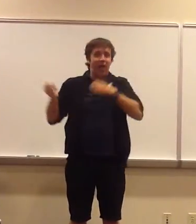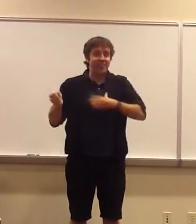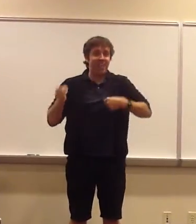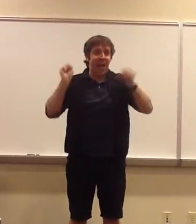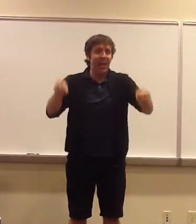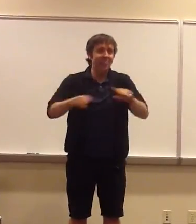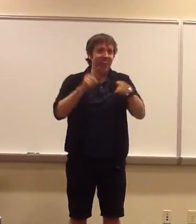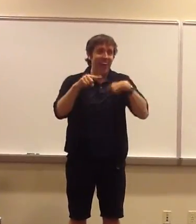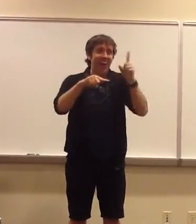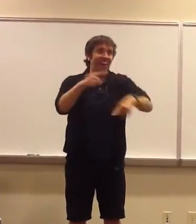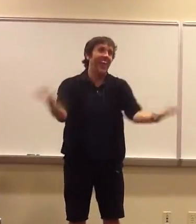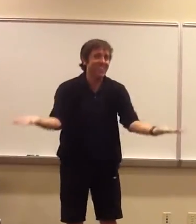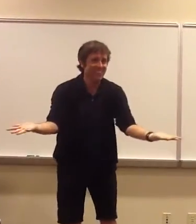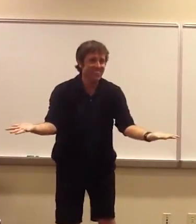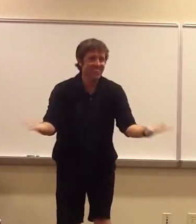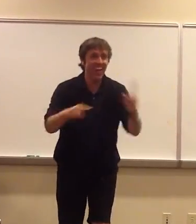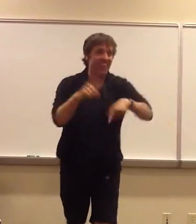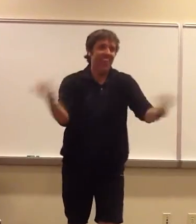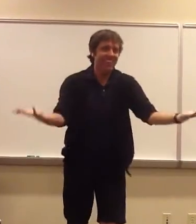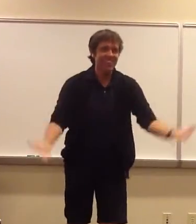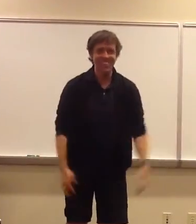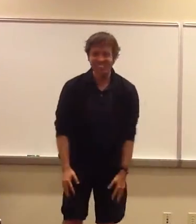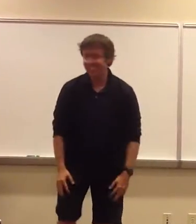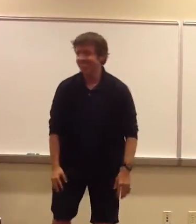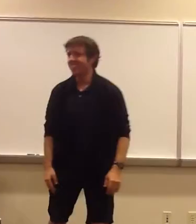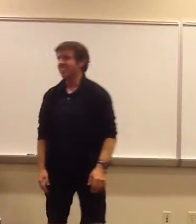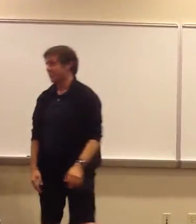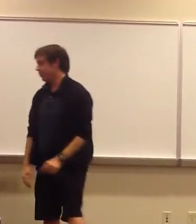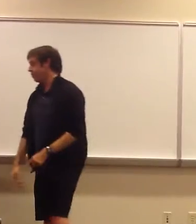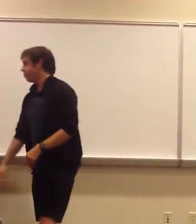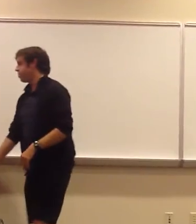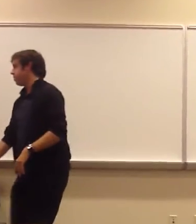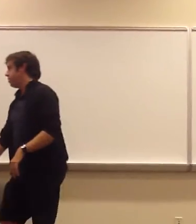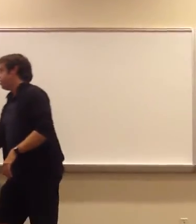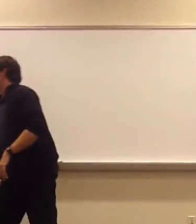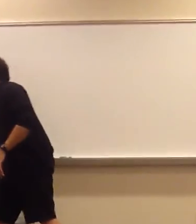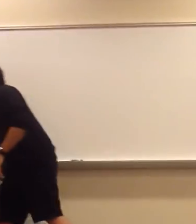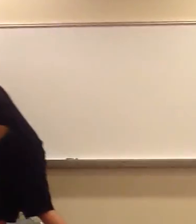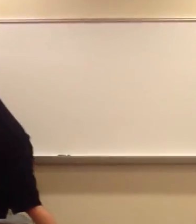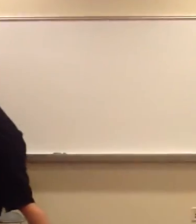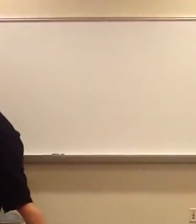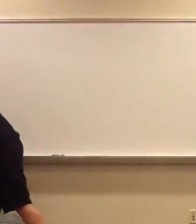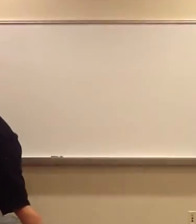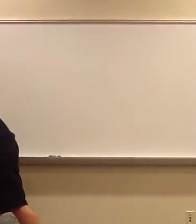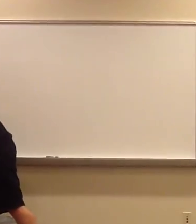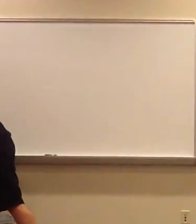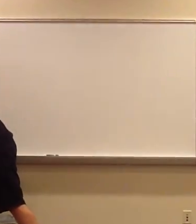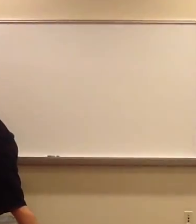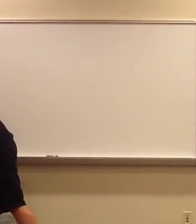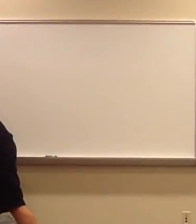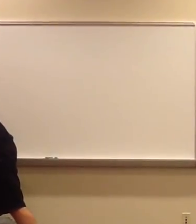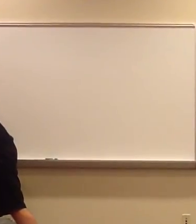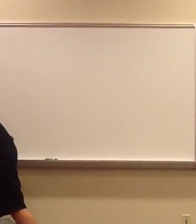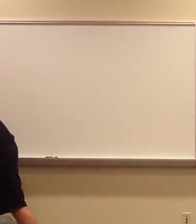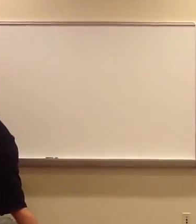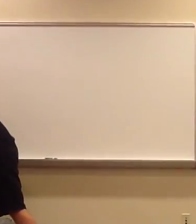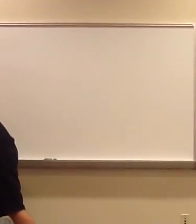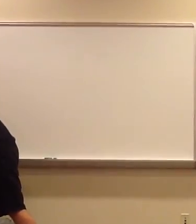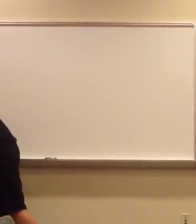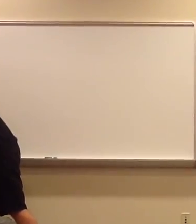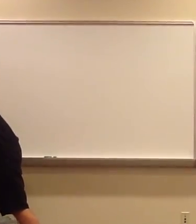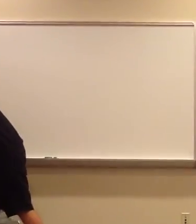you know, maybe if I could clone myself and become 5 or 6 different people, I could be spread all over the state, but we haven't got the technology for that yet. So